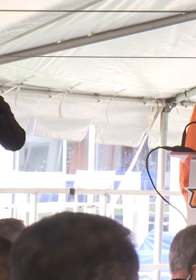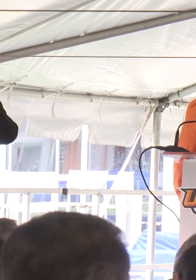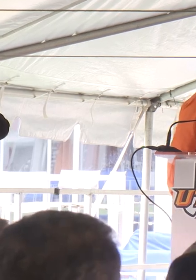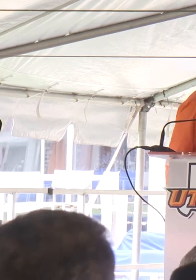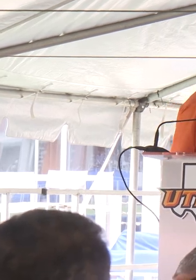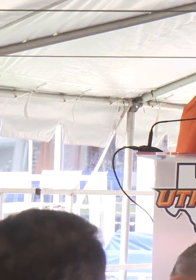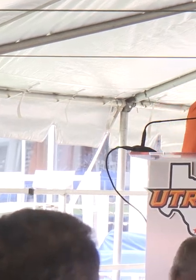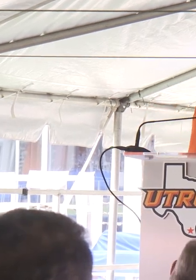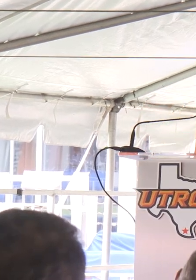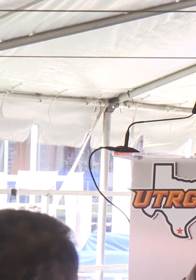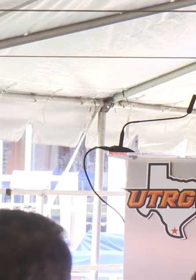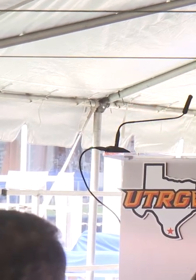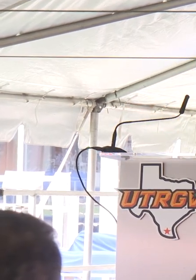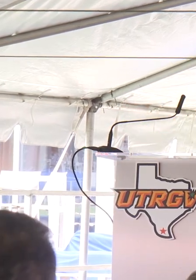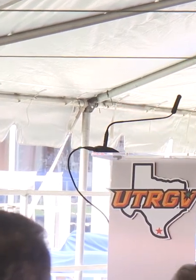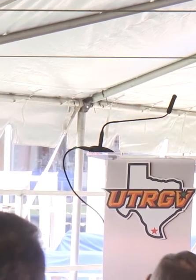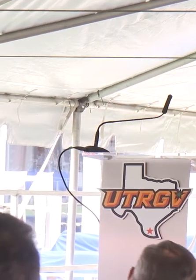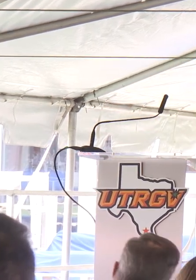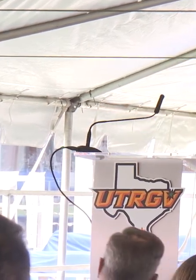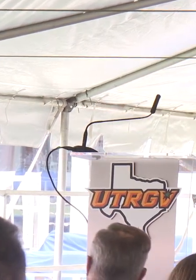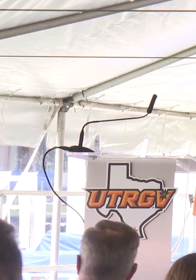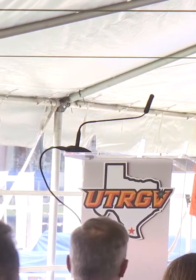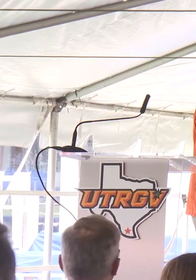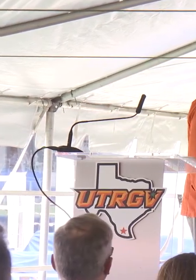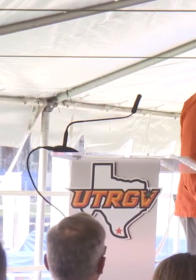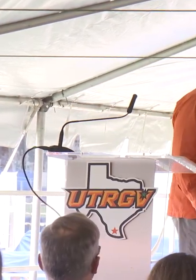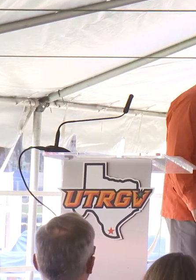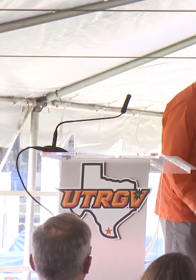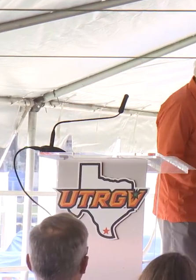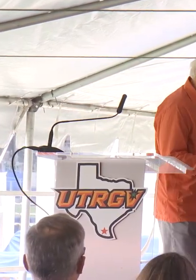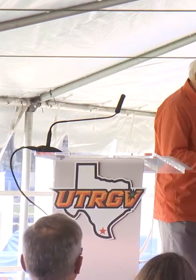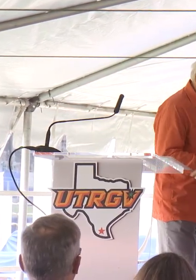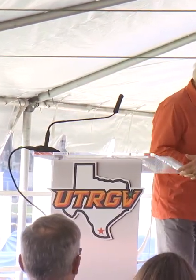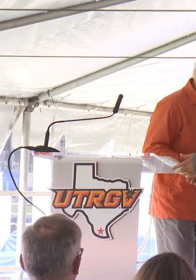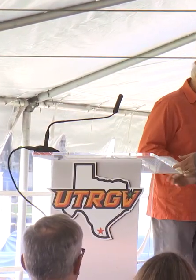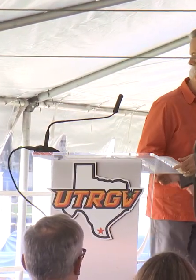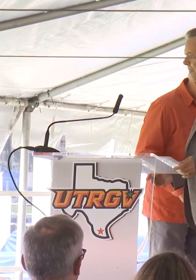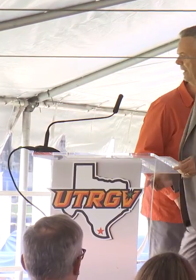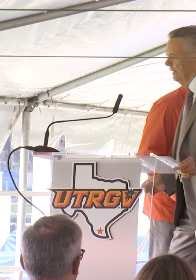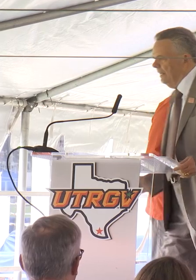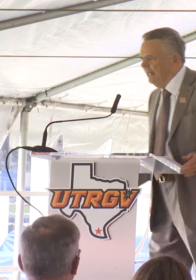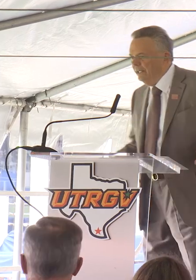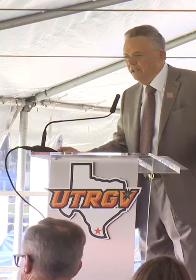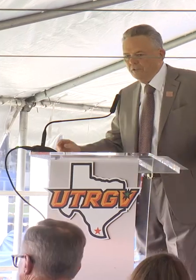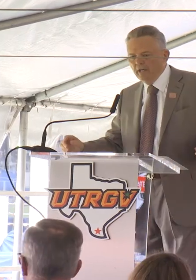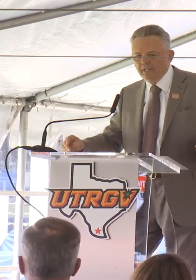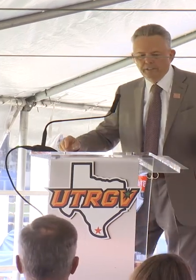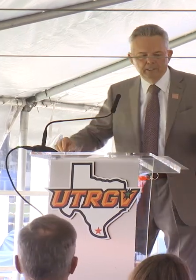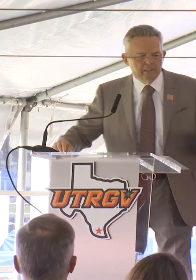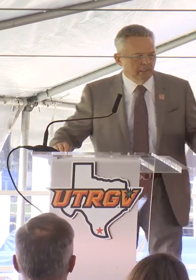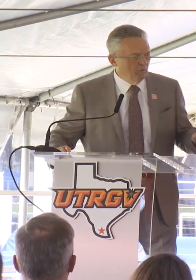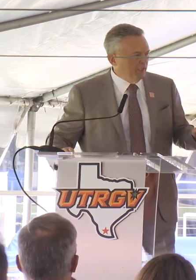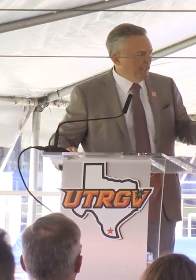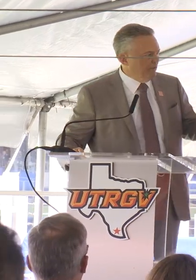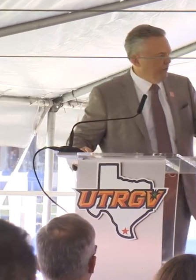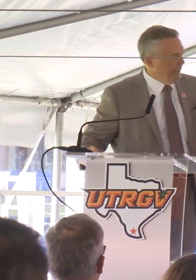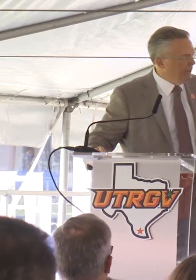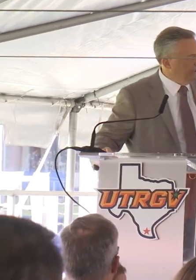You don't need to be shy around here. All right. We're going to have fun. Come on, Andy.